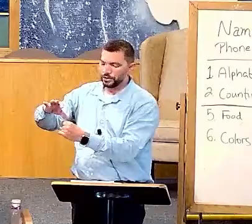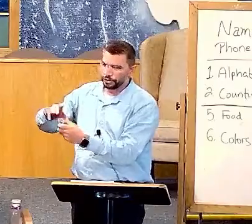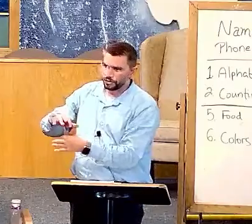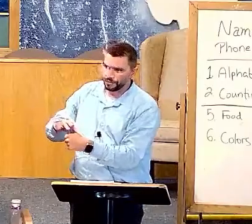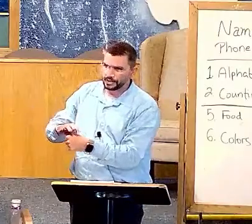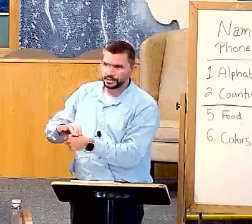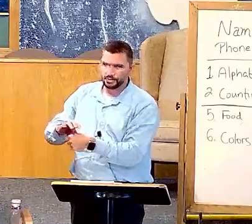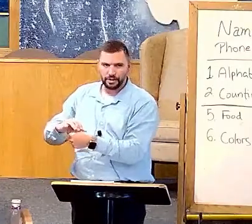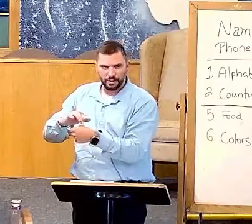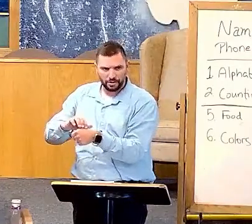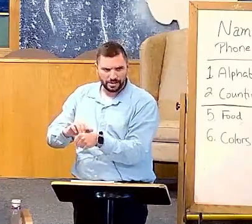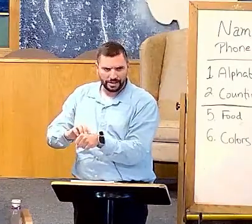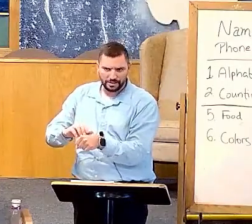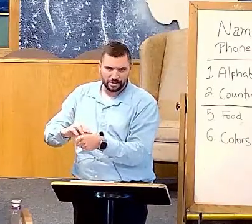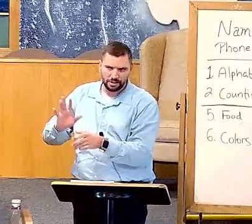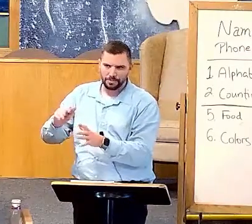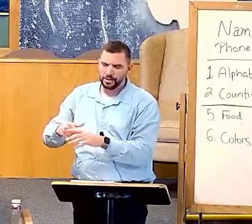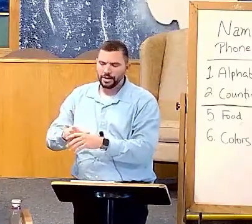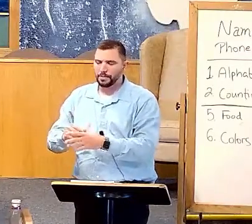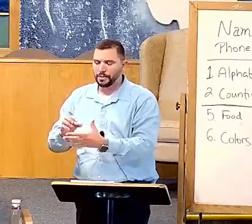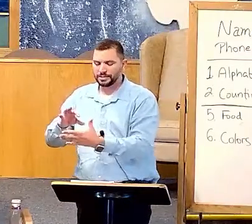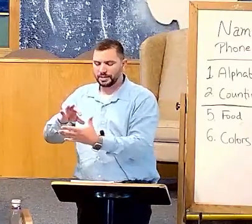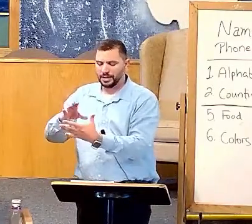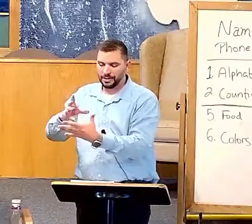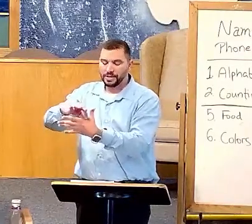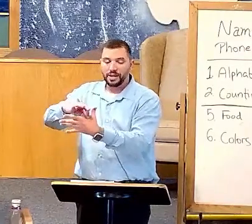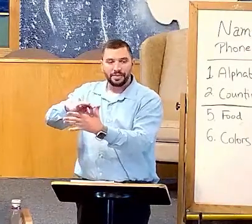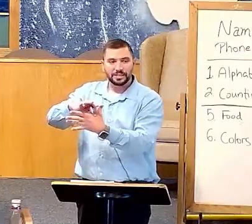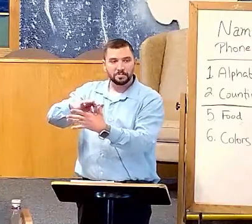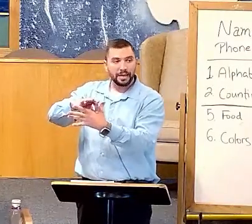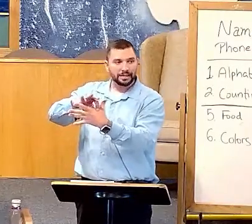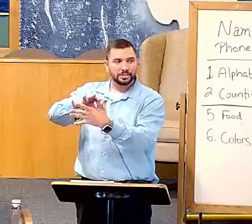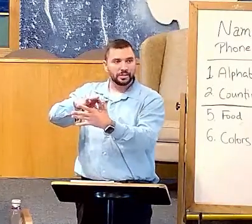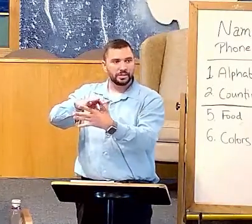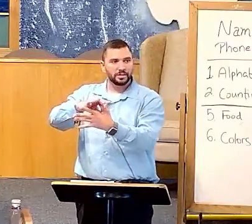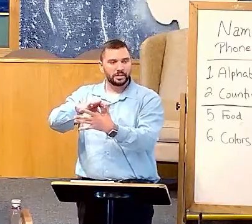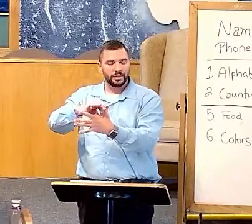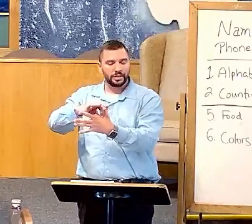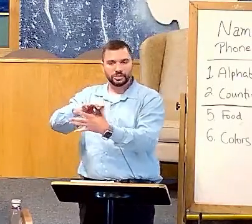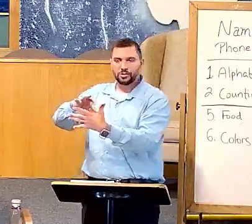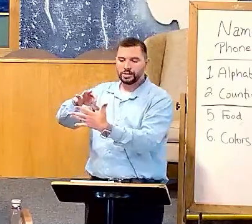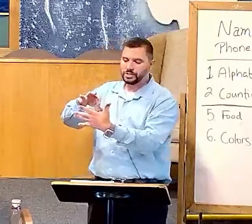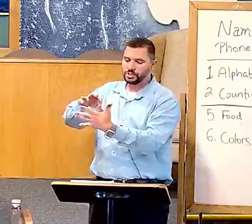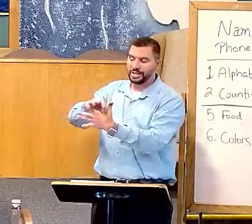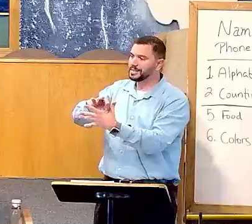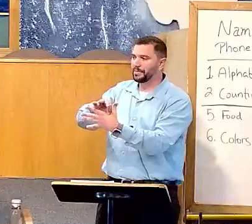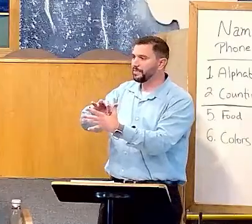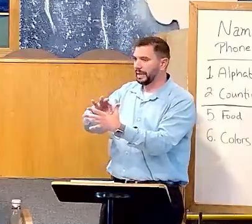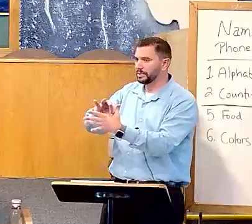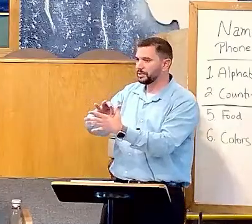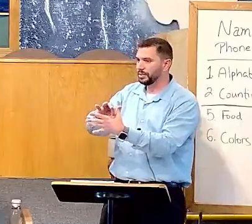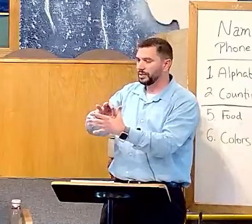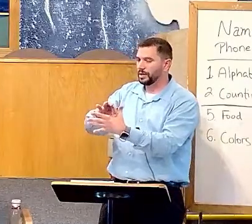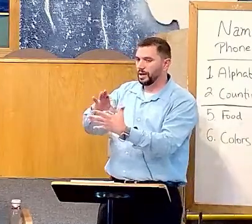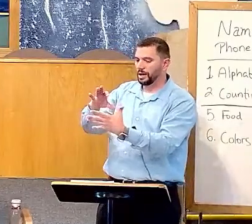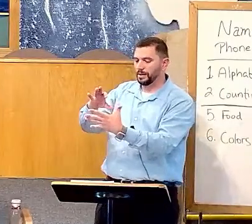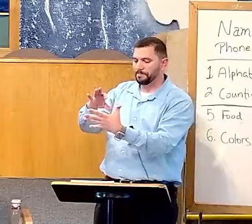you close your fist and it tightens it all up. But anyways, that's meat. And so it's just any type of meat. But